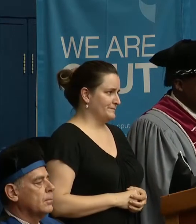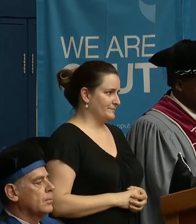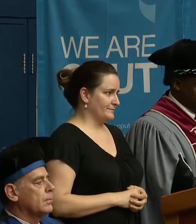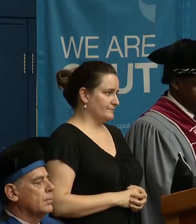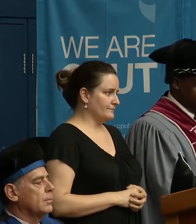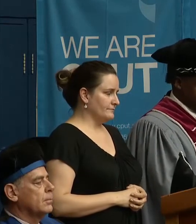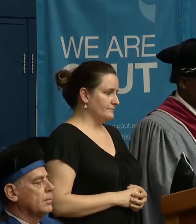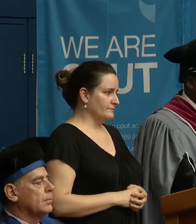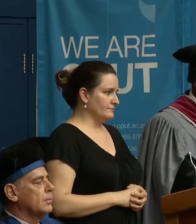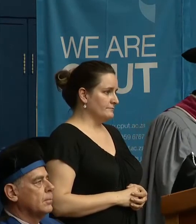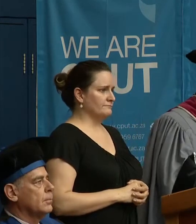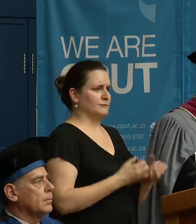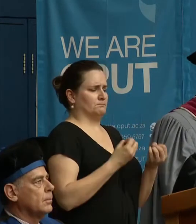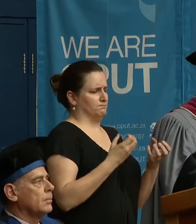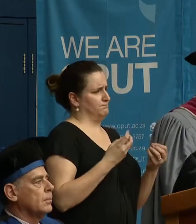a number of networks.